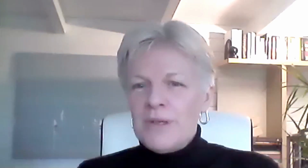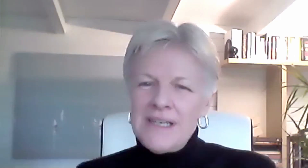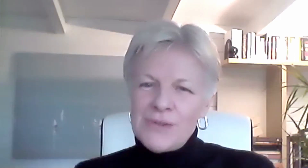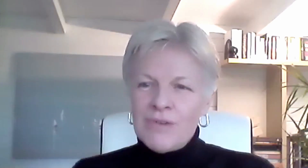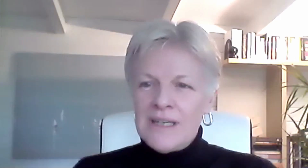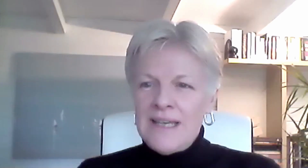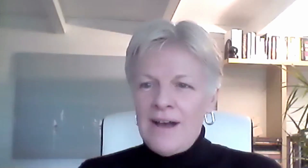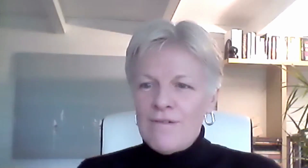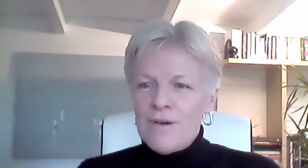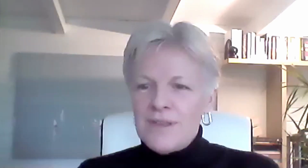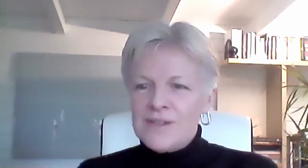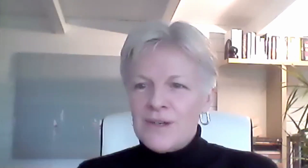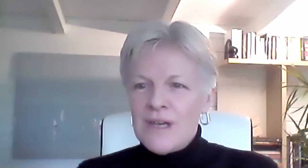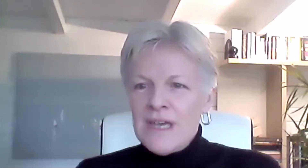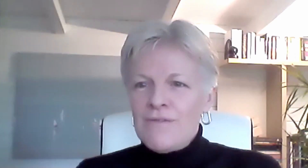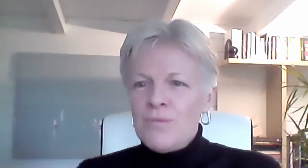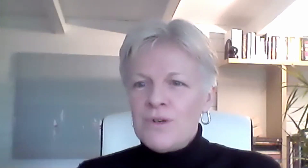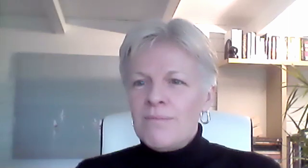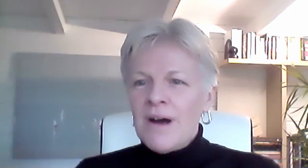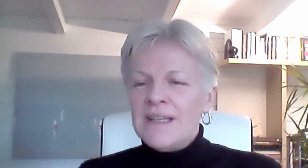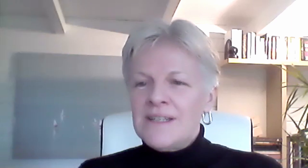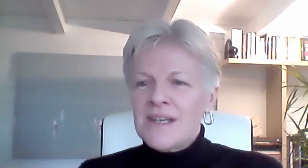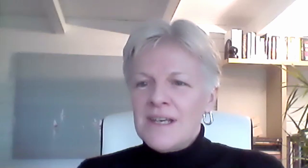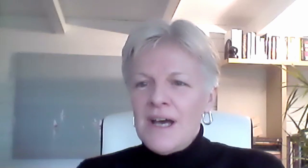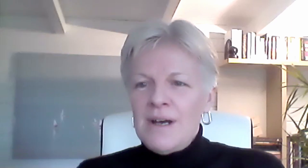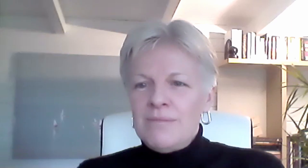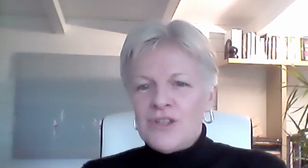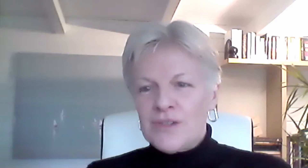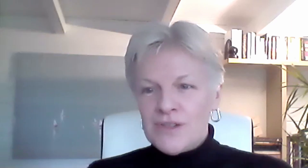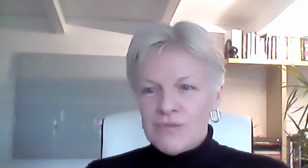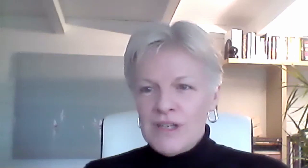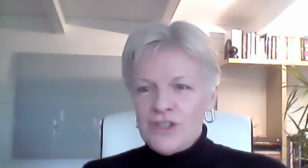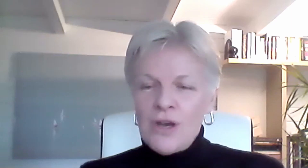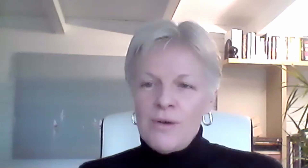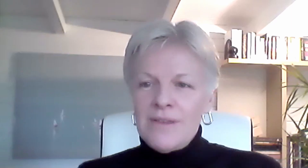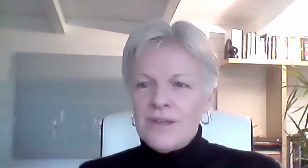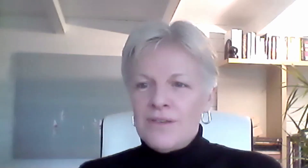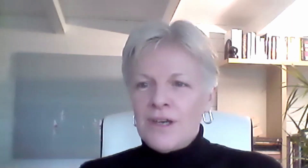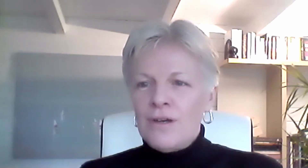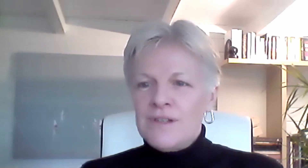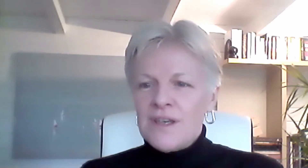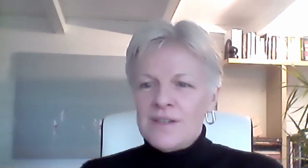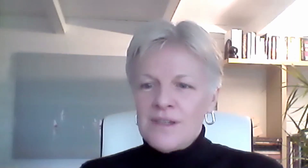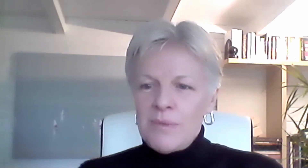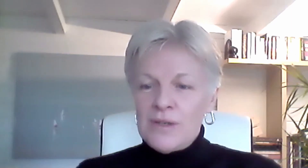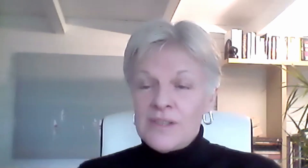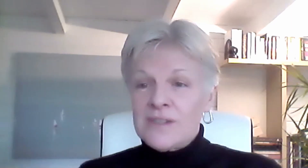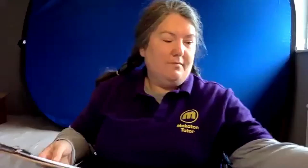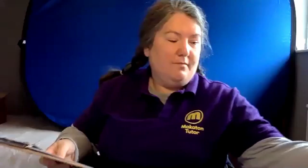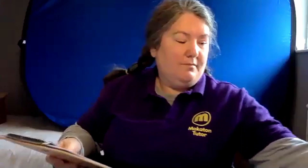but it is really helpful, I think. So if you wouldn't mind just re-showing the COVID signs, I think, because it's so